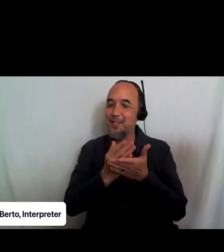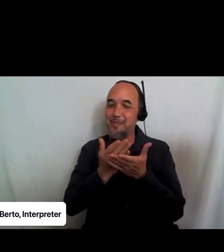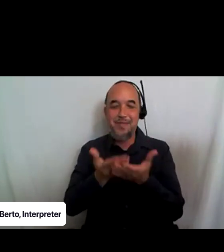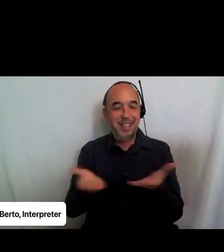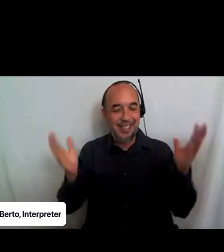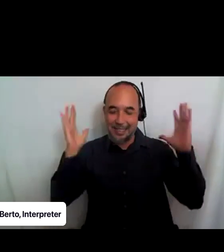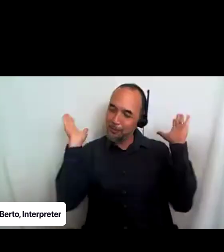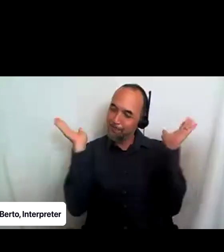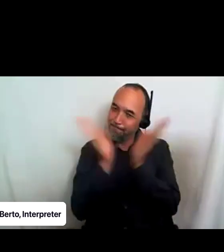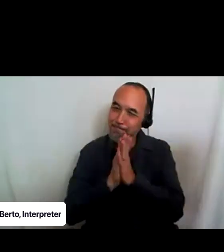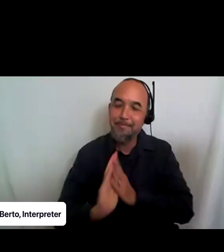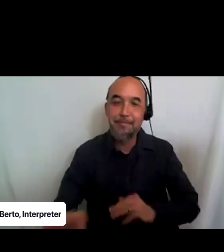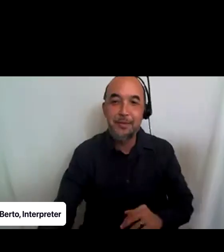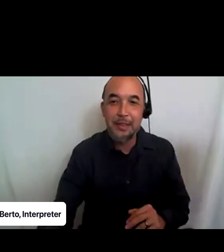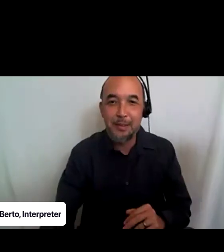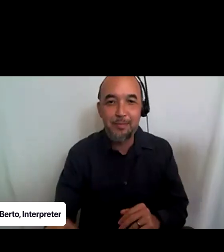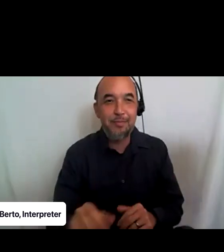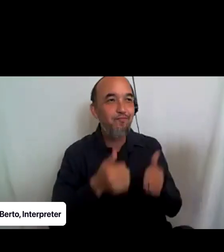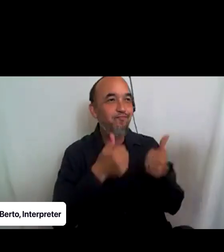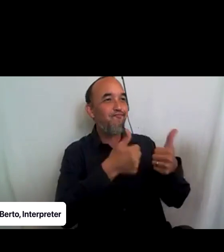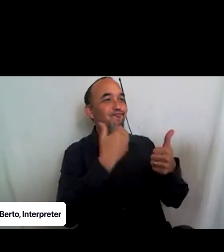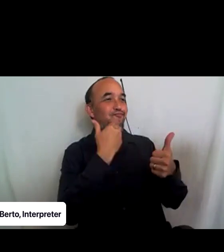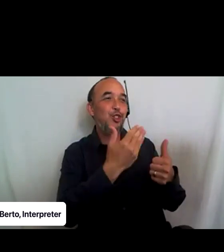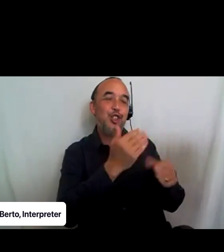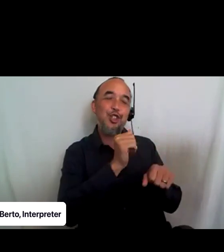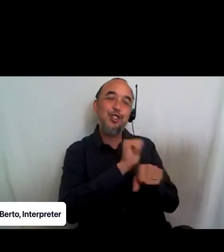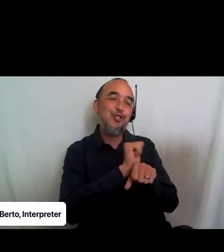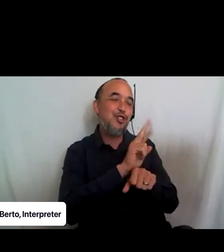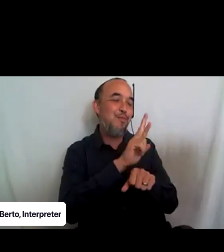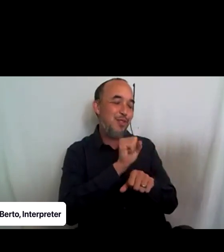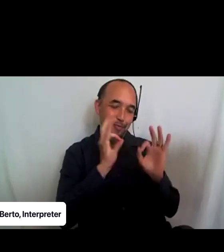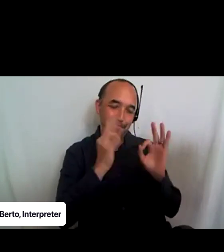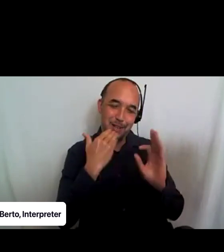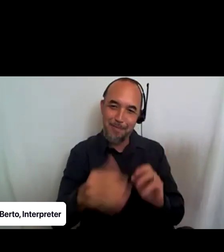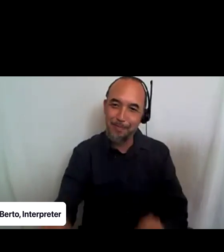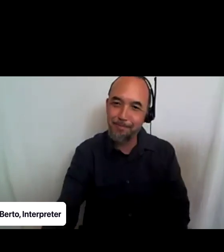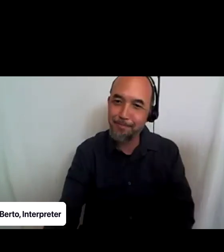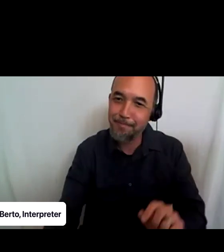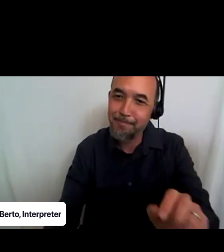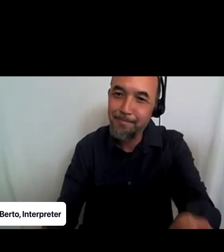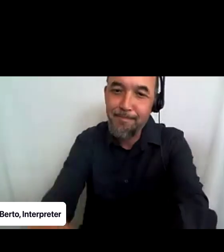So You're a trooper, Berto. Thank you, sir.